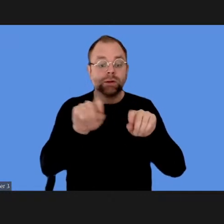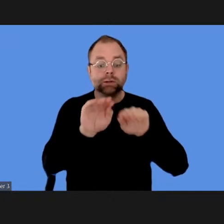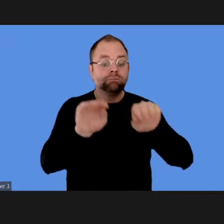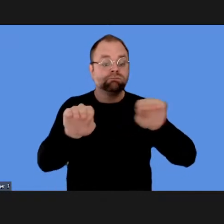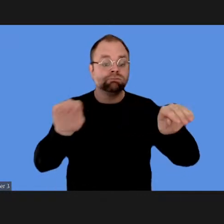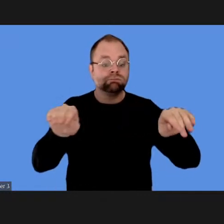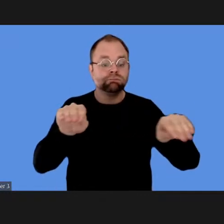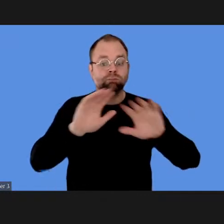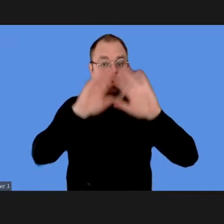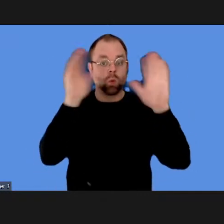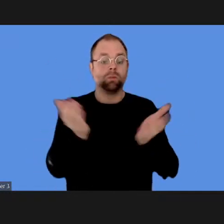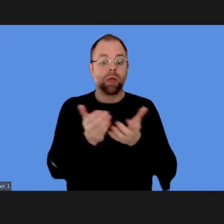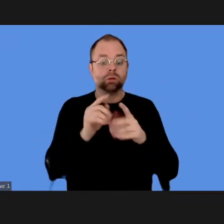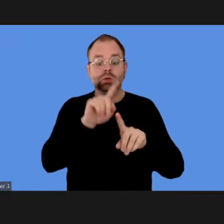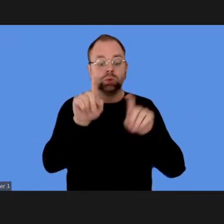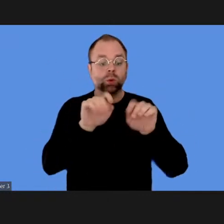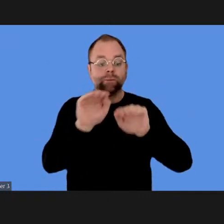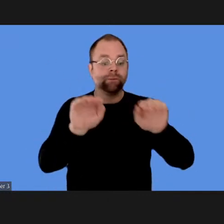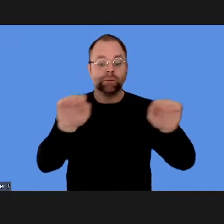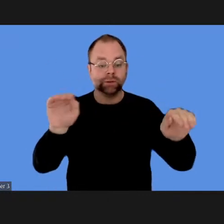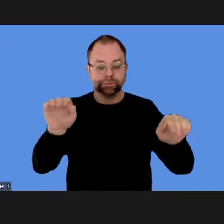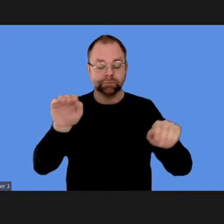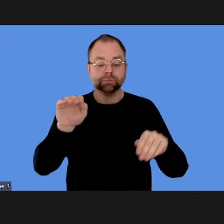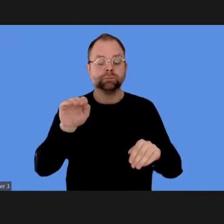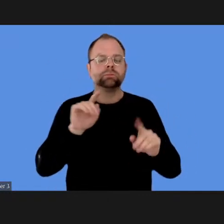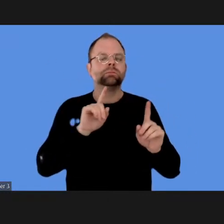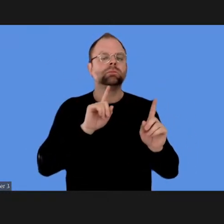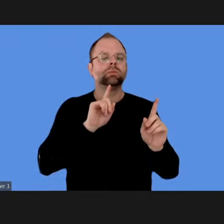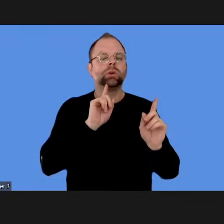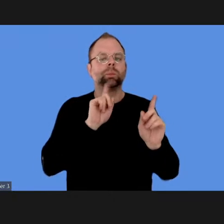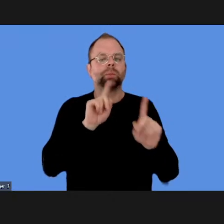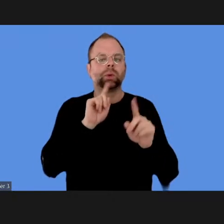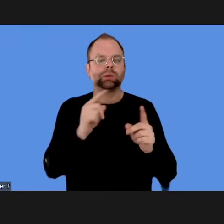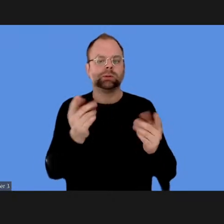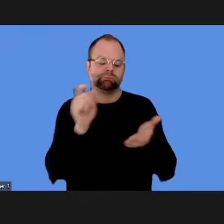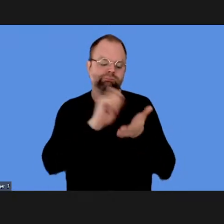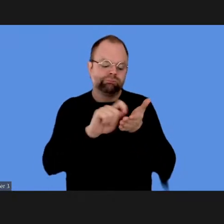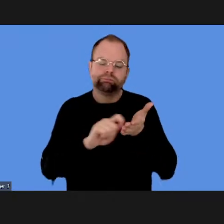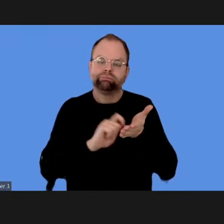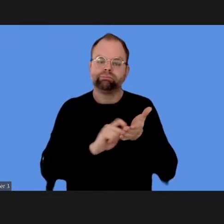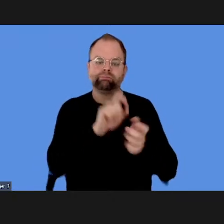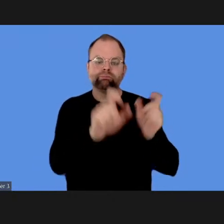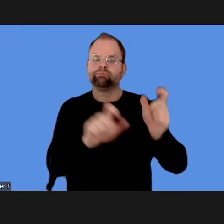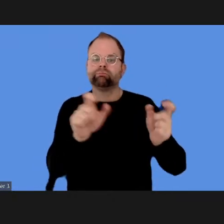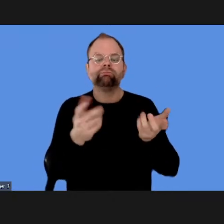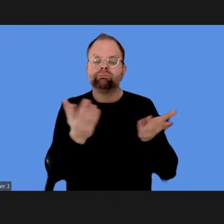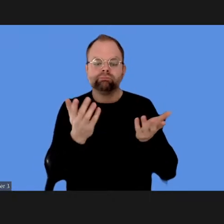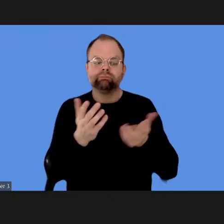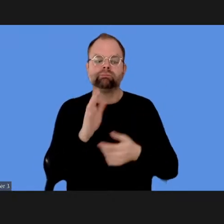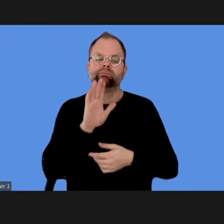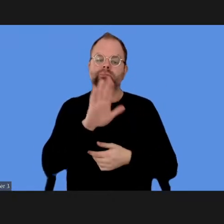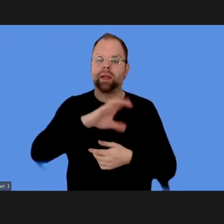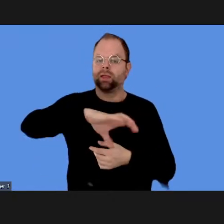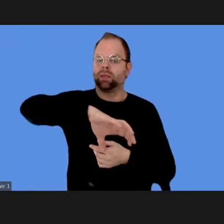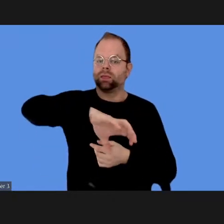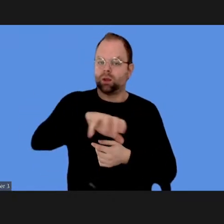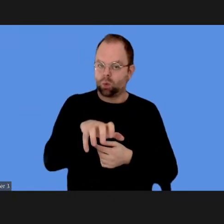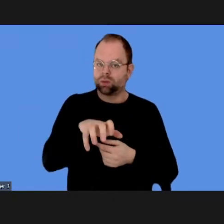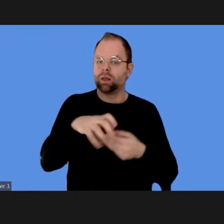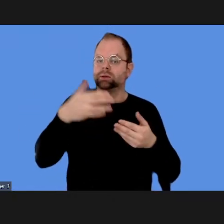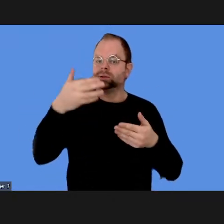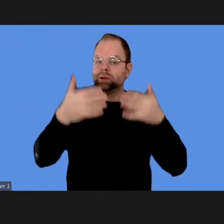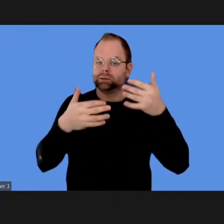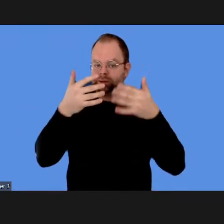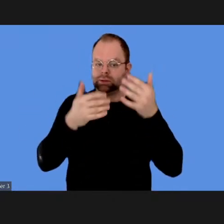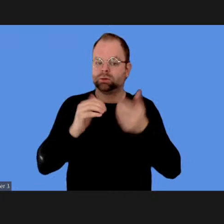strategic areas that were put forward back in 2017 in Cape Town, brought together as a